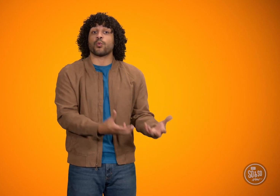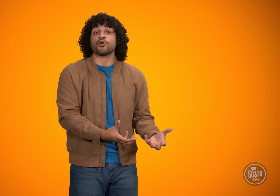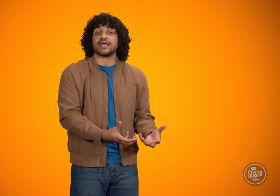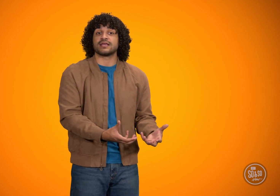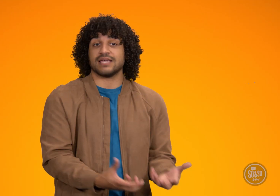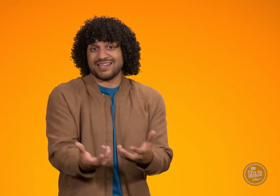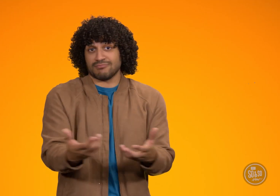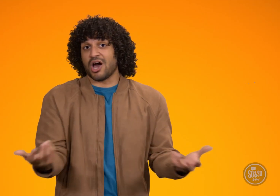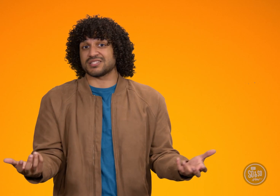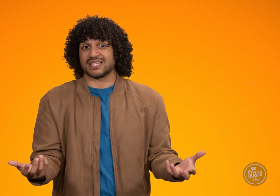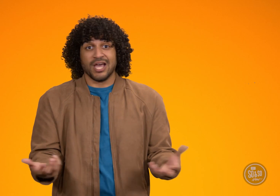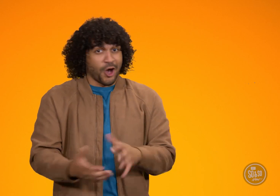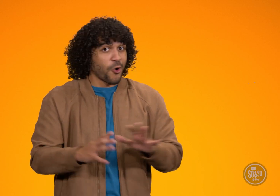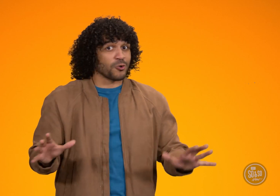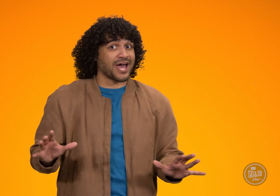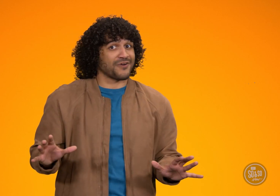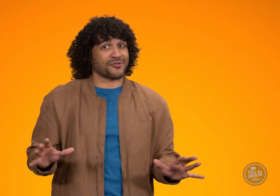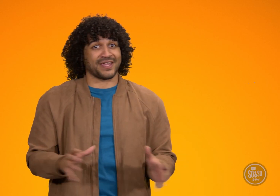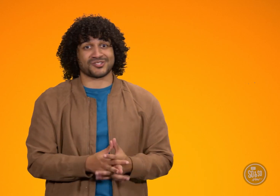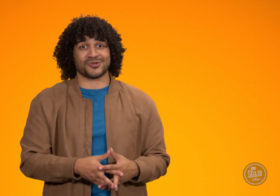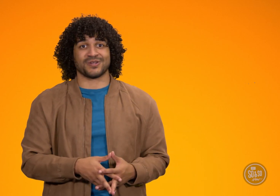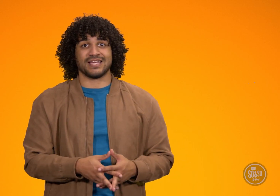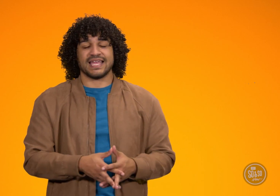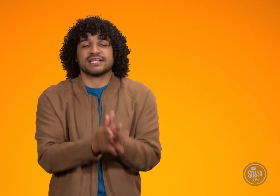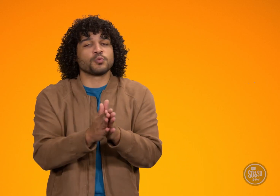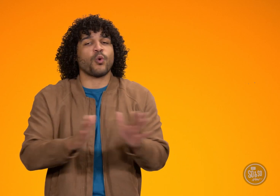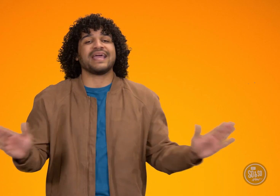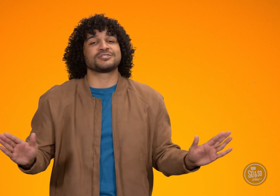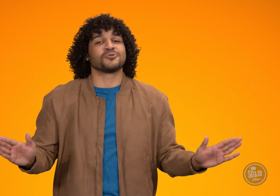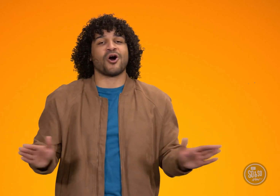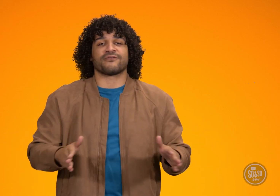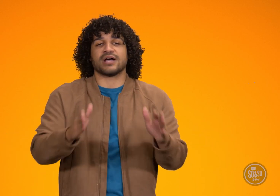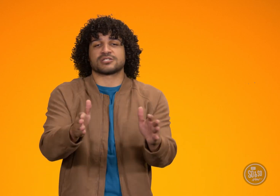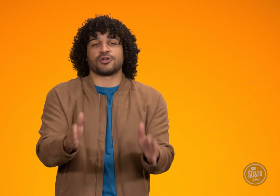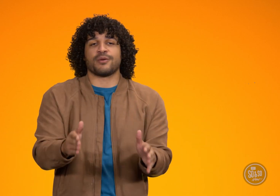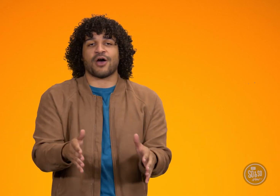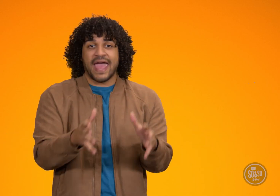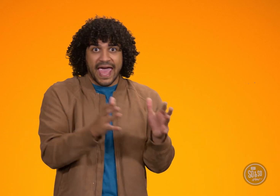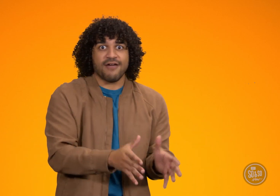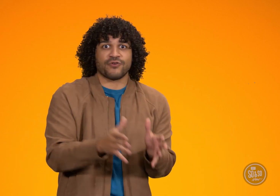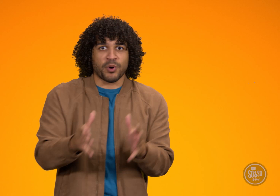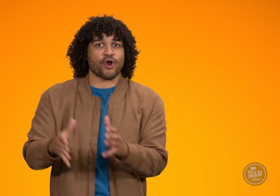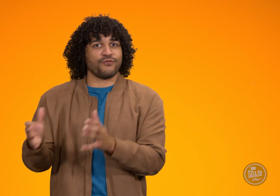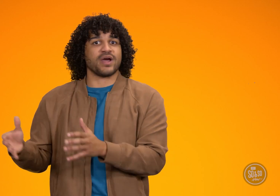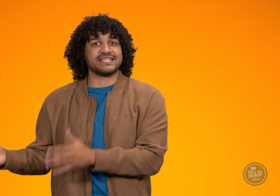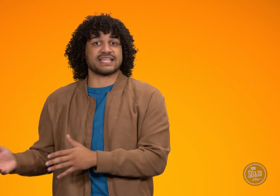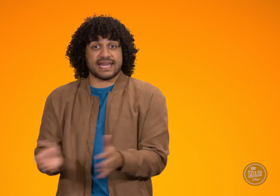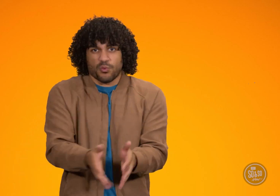worry and honestly a whole lot of other things too it's way too long for us to learn about every part of what he said in